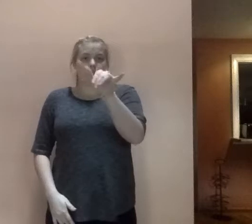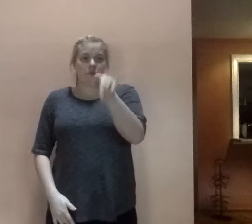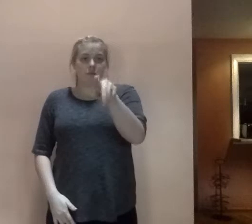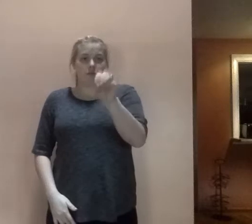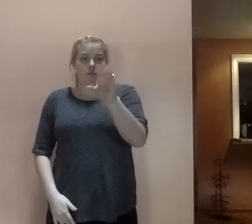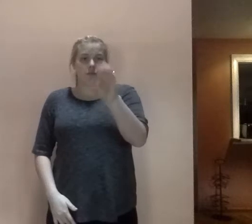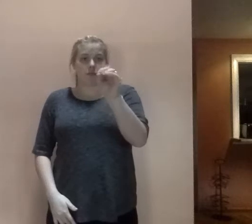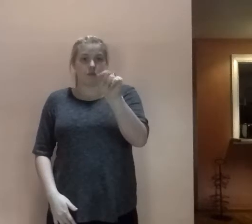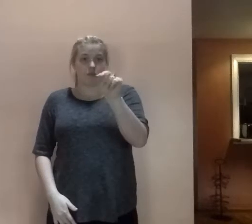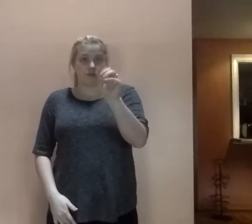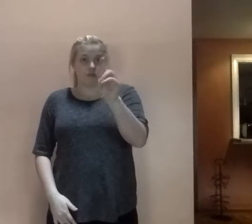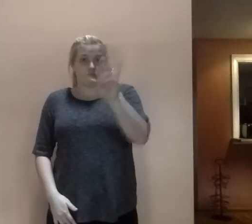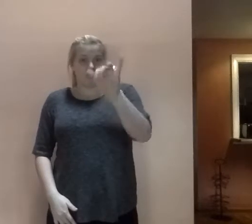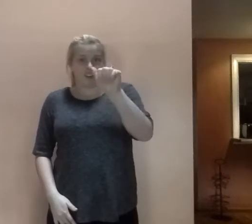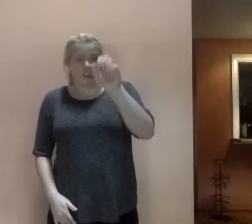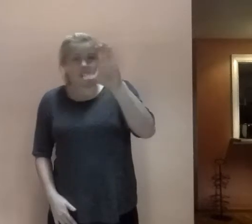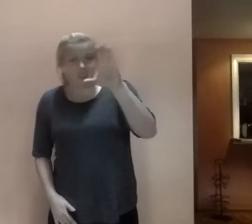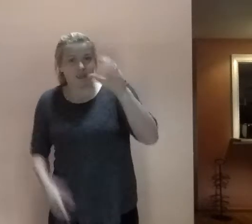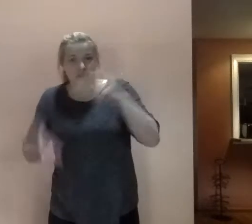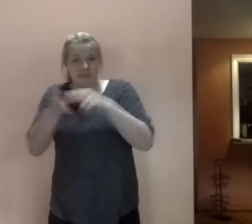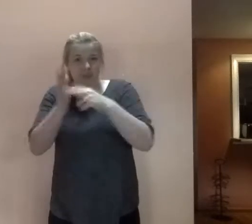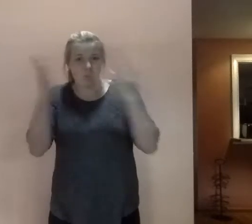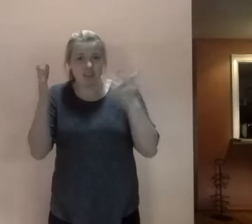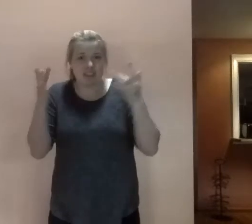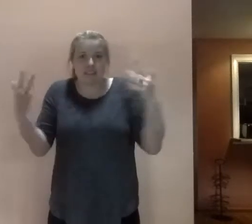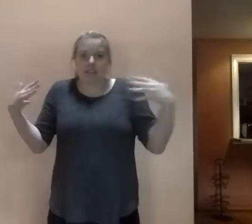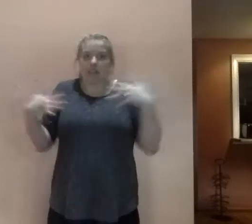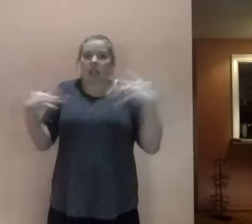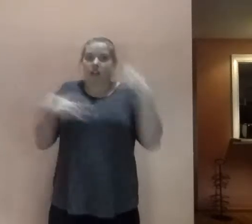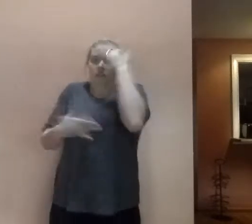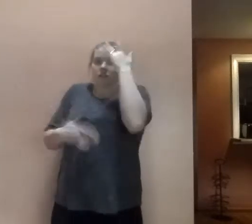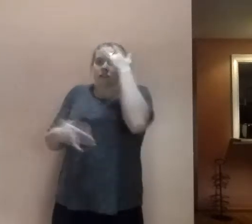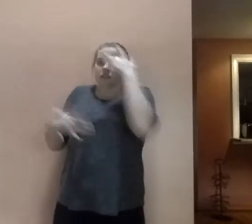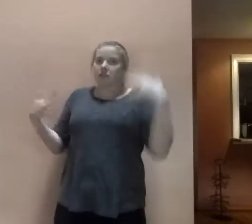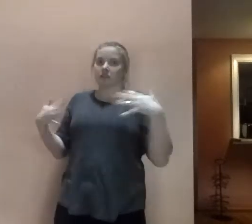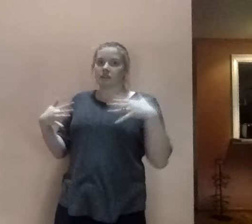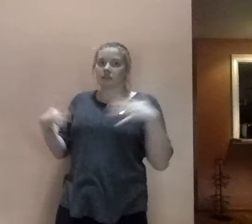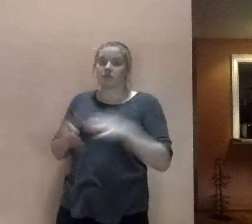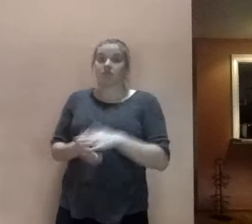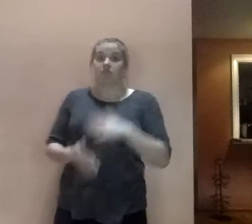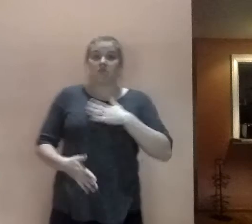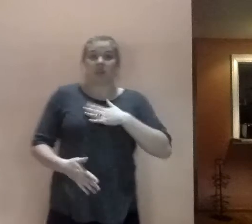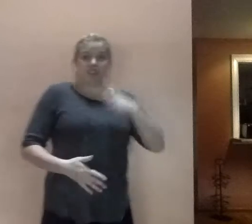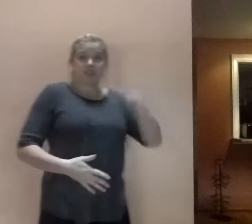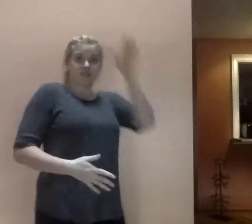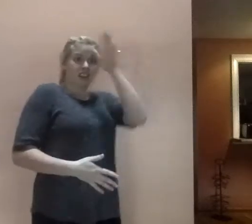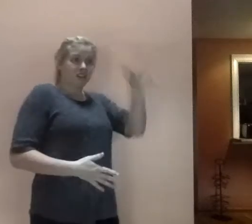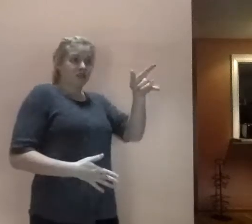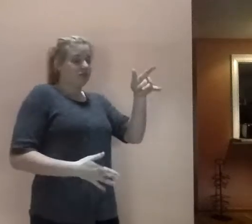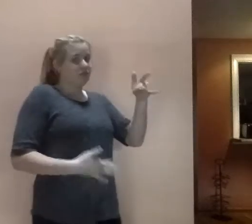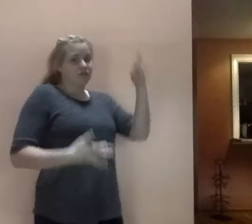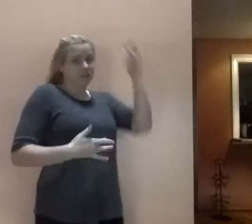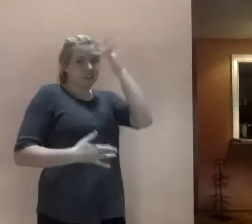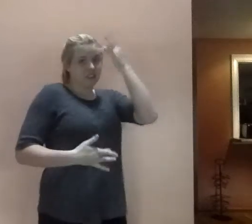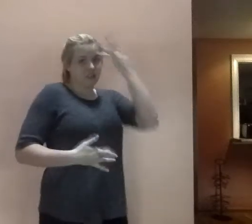of diabetes, heart disease, and cancer. My dad had his first heart bypass at 49, his second at age 50. My grandpa died young